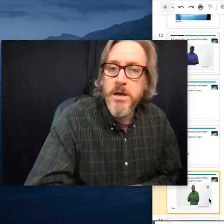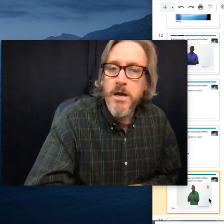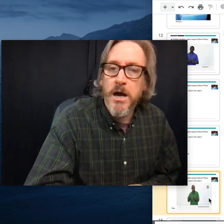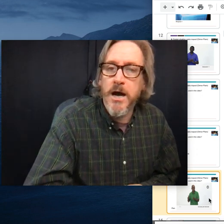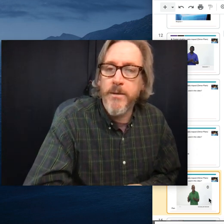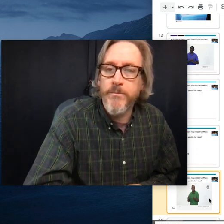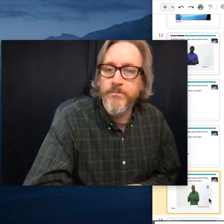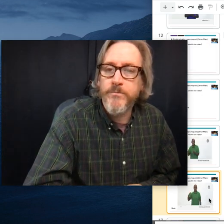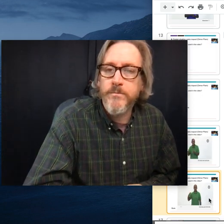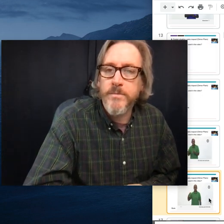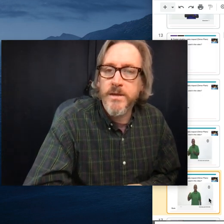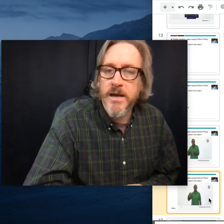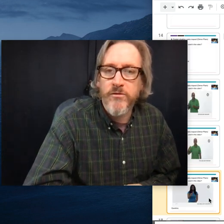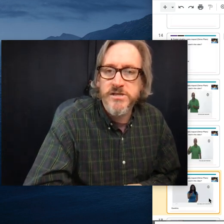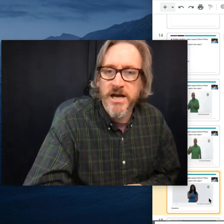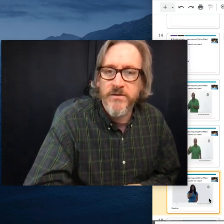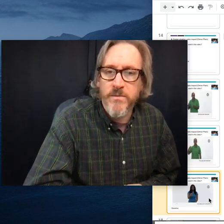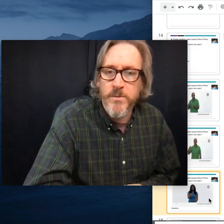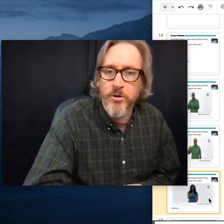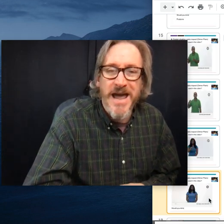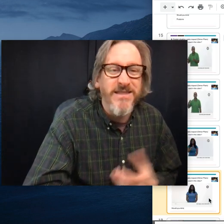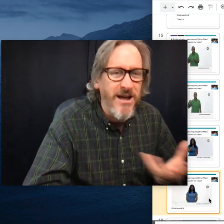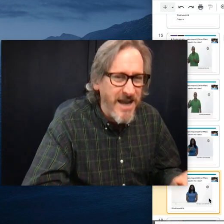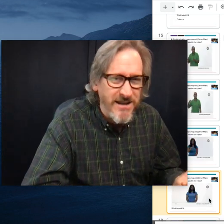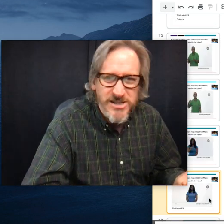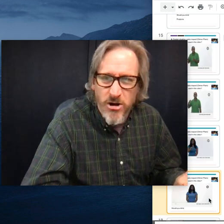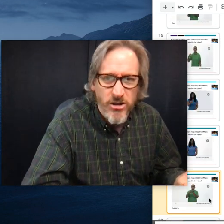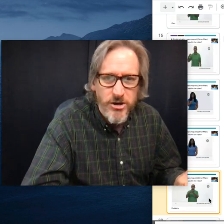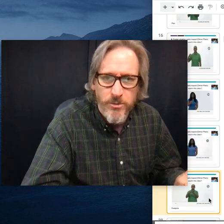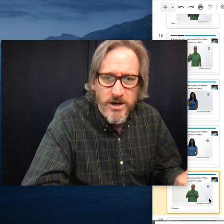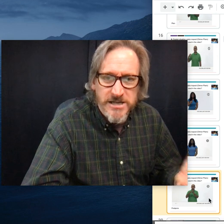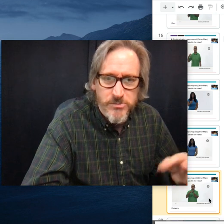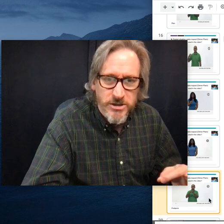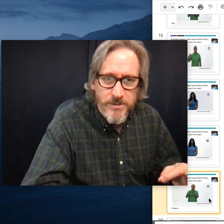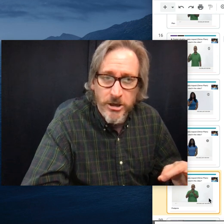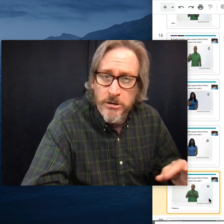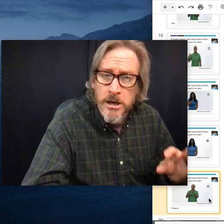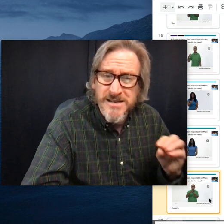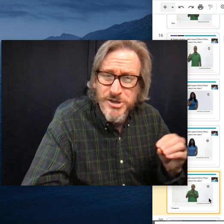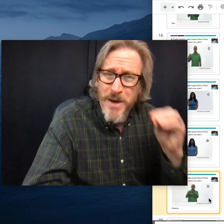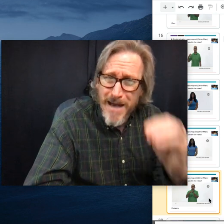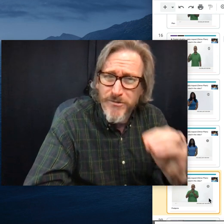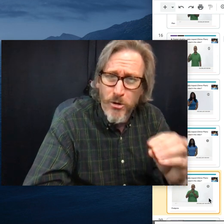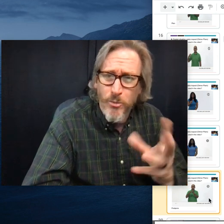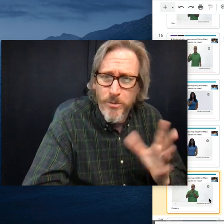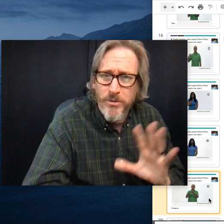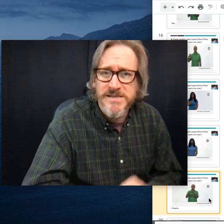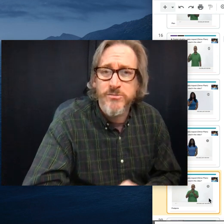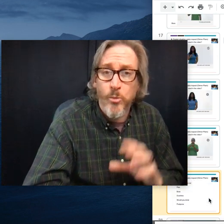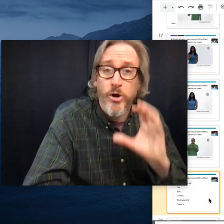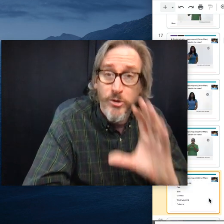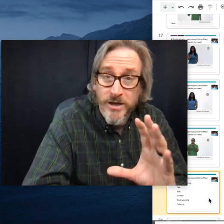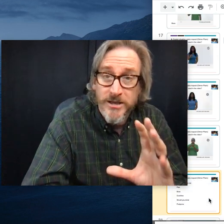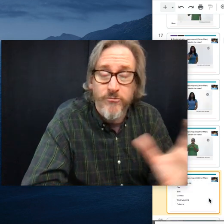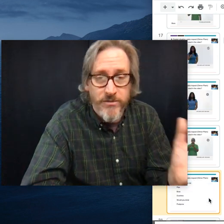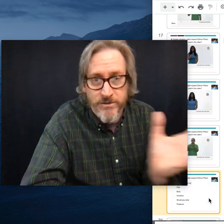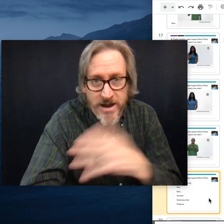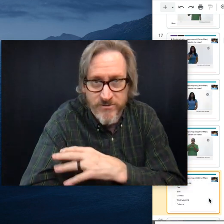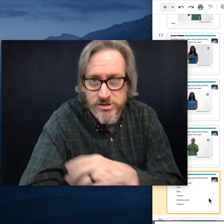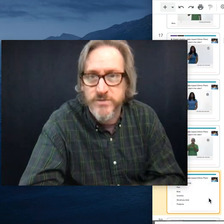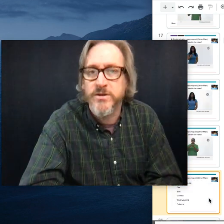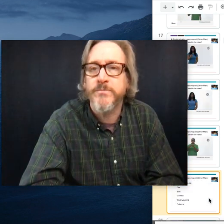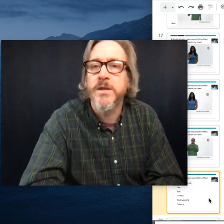them, how they're signed from the book. And again, these are all in your book. I just put them in here so you have them all in one place where you need them